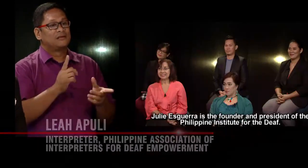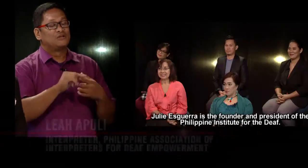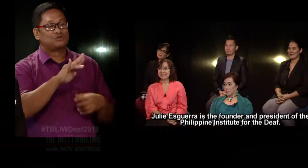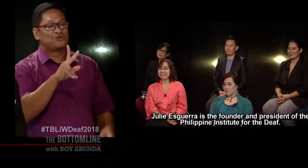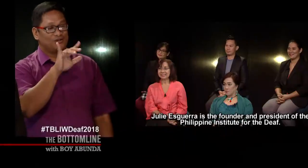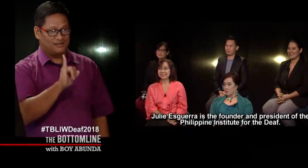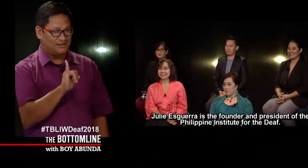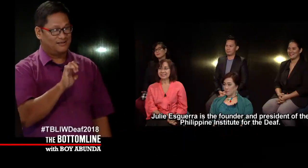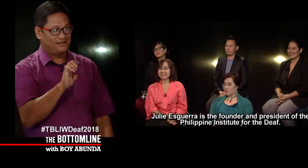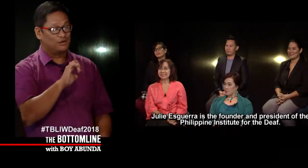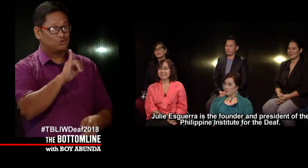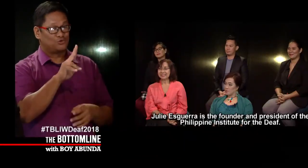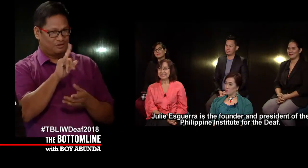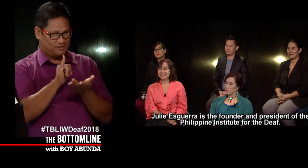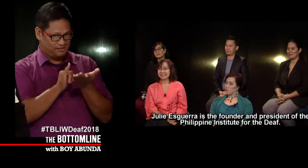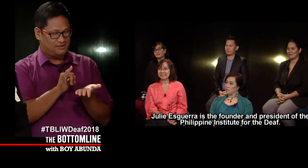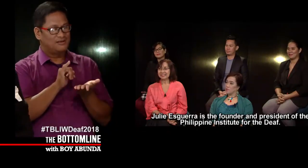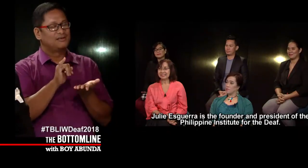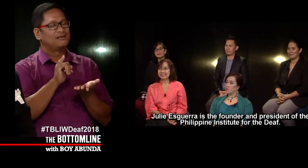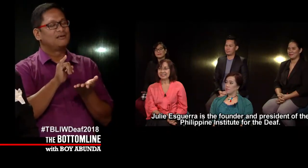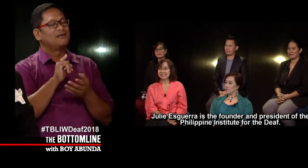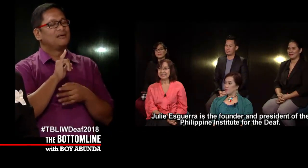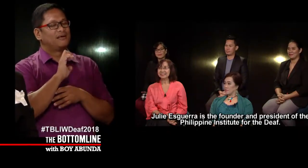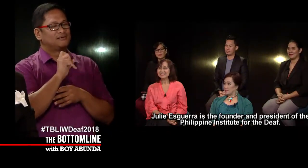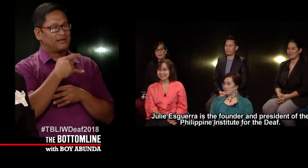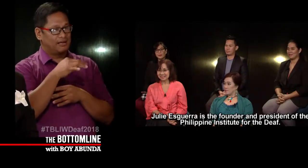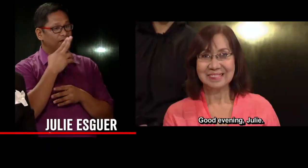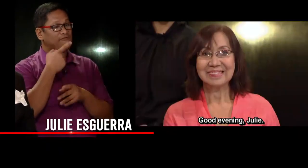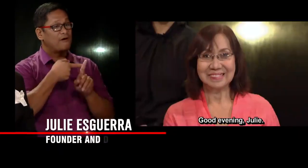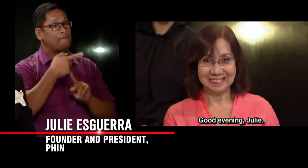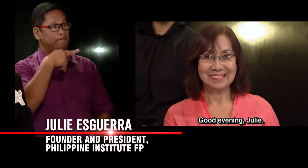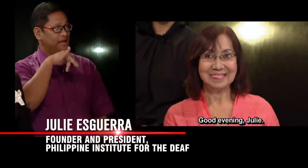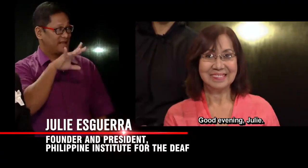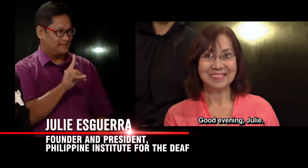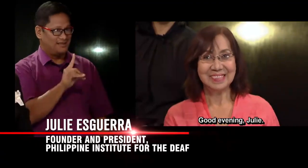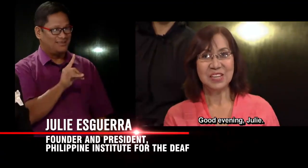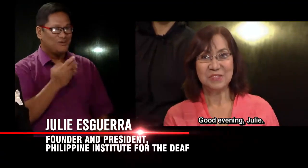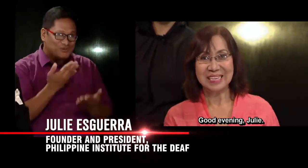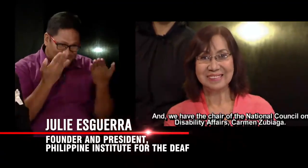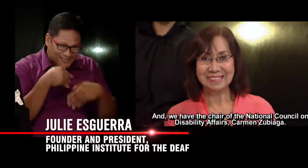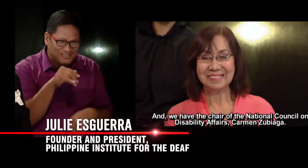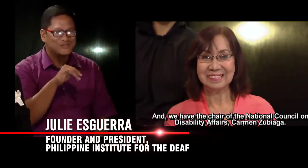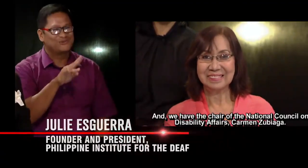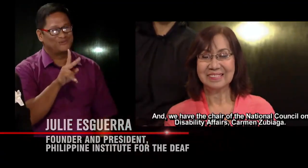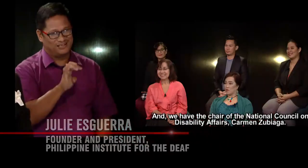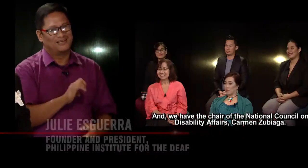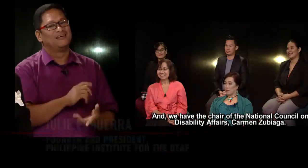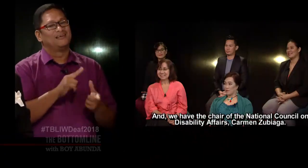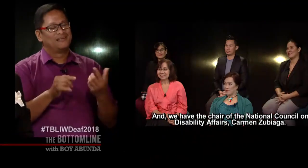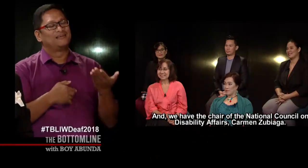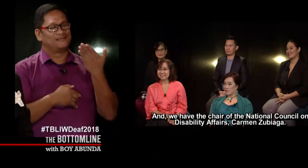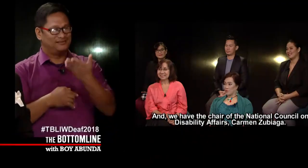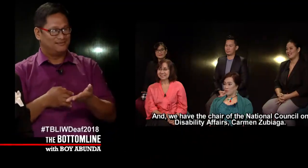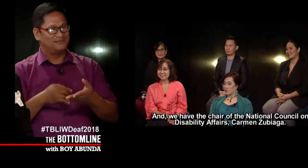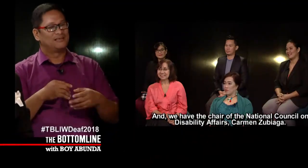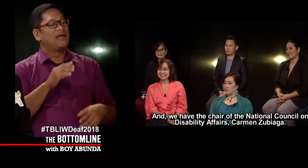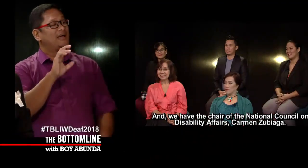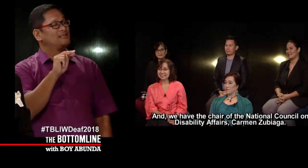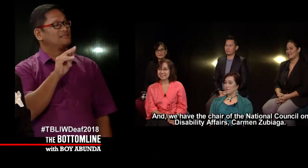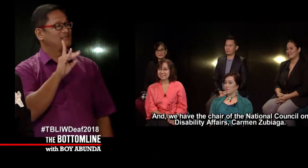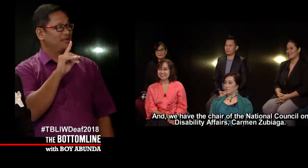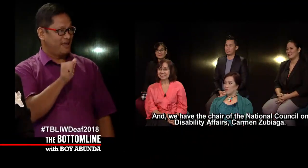Julie Esguerra is a founder and president, Philippine Institute for the Deaf. Good evening, Julie. And we have the chair of the National